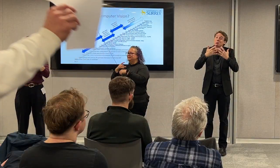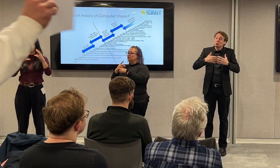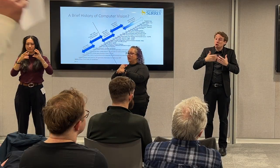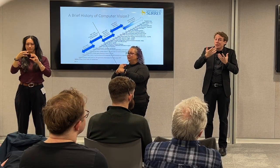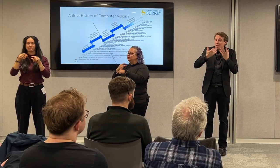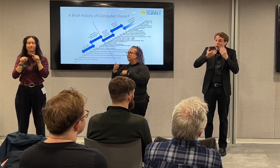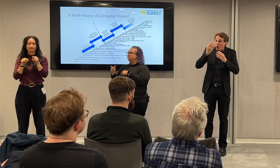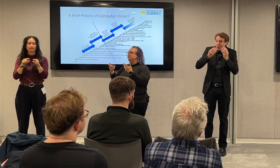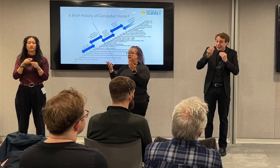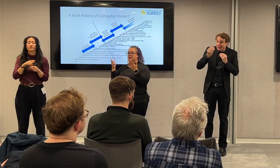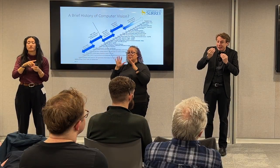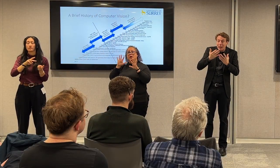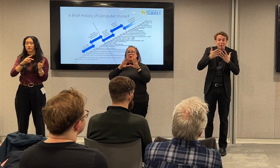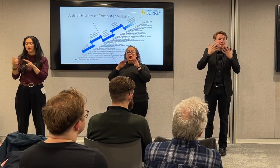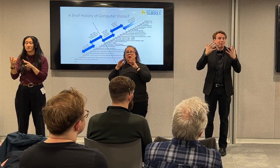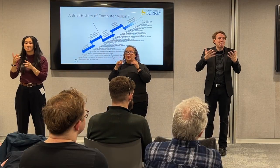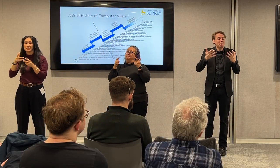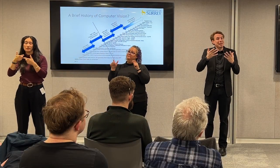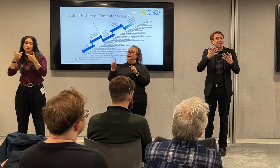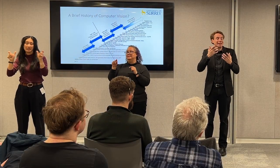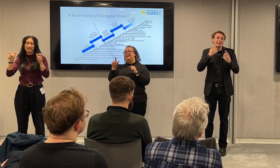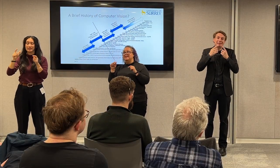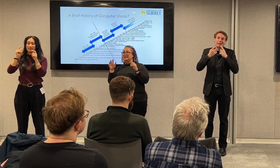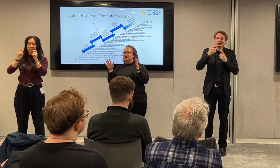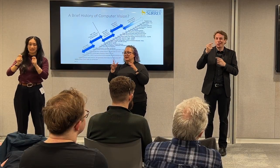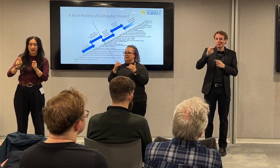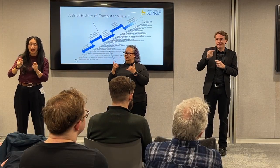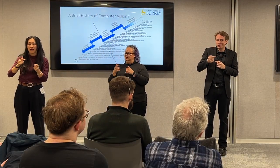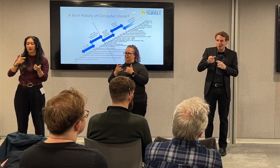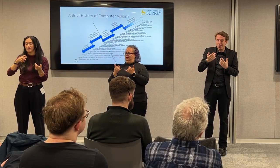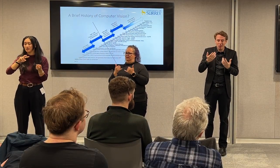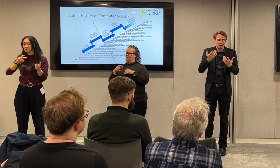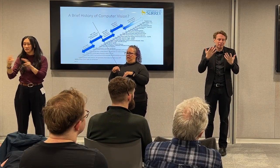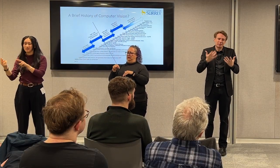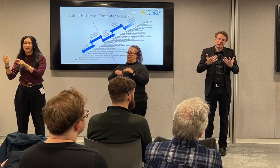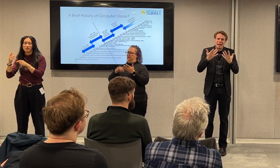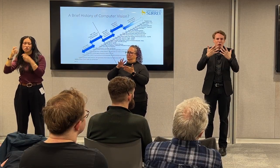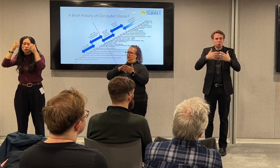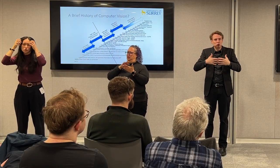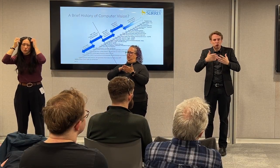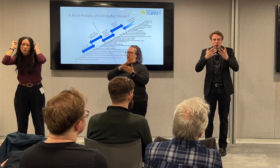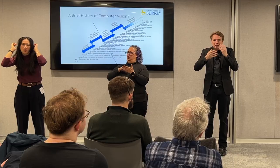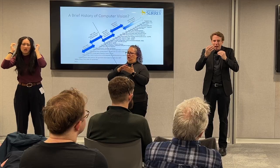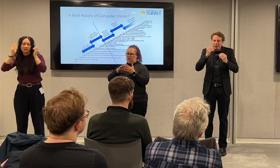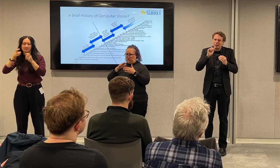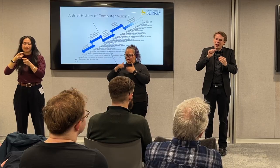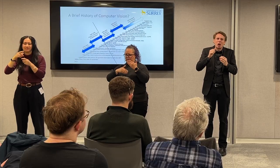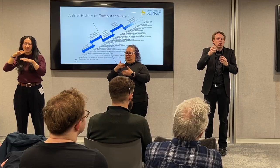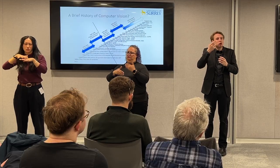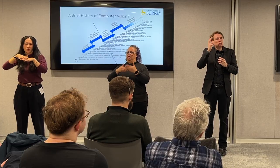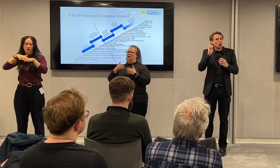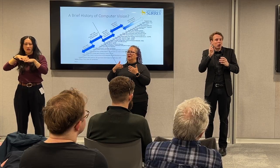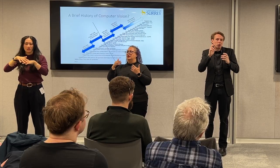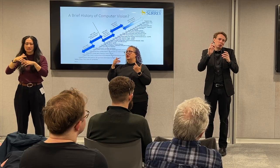big data, and then we've got this deep learning revolution now. So it's all about neural networks and it's all about big